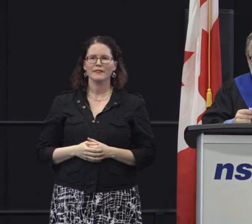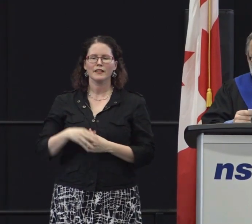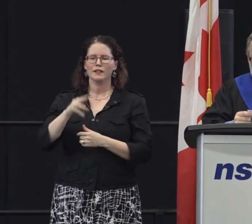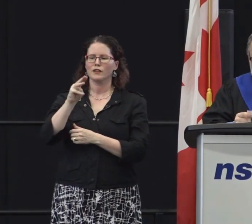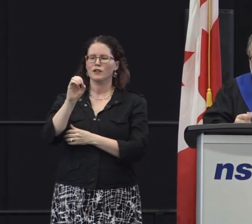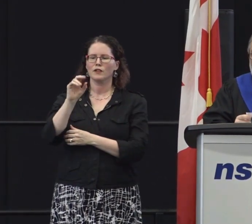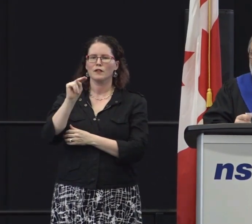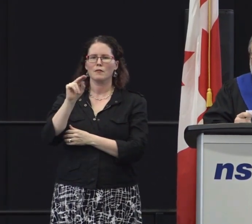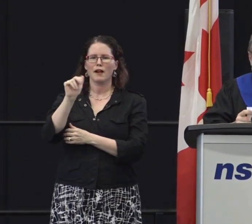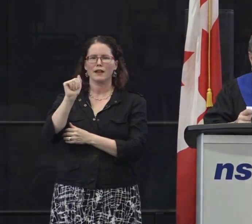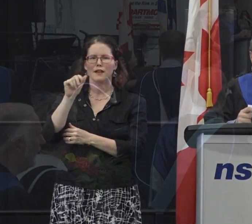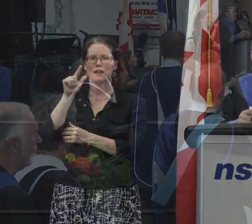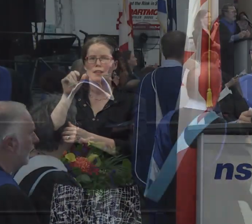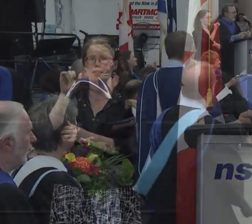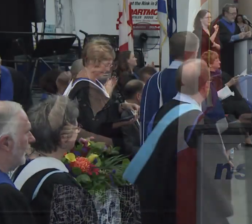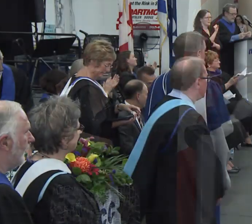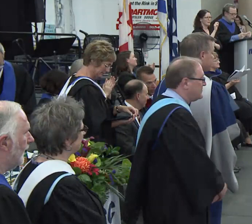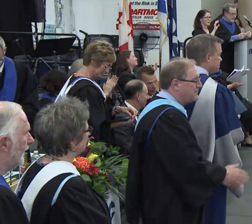Monica Liz Clark.